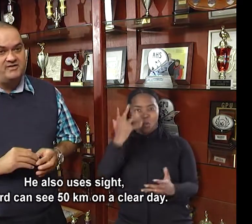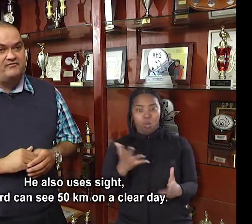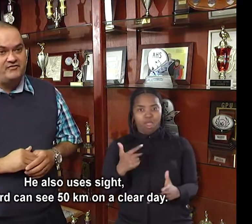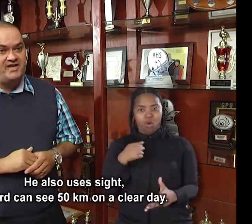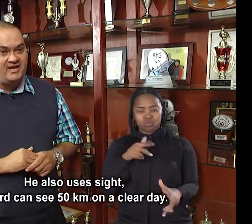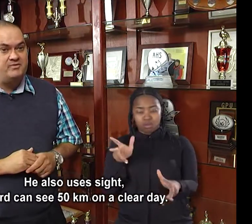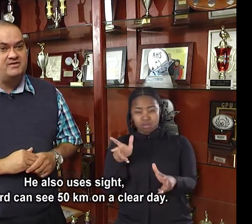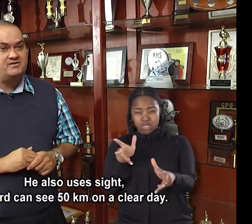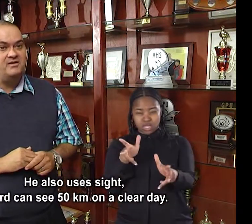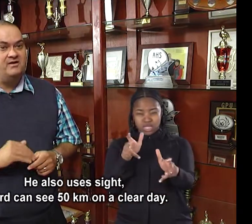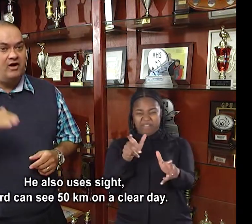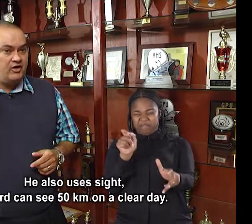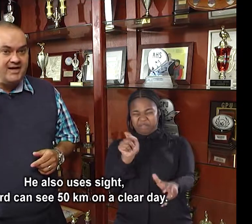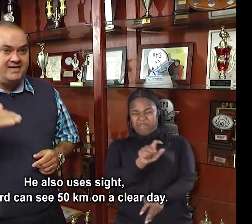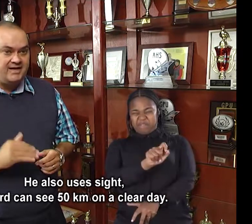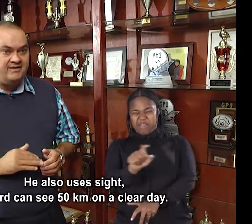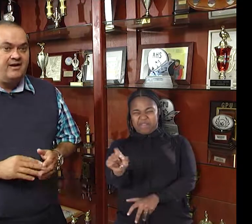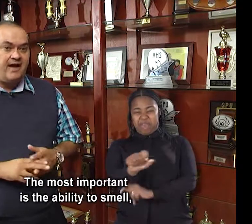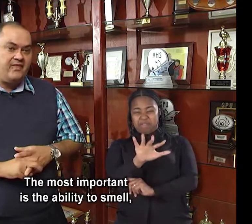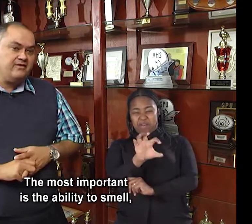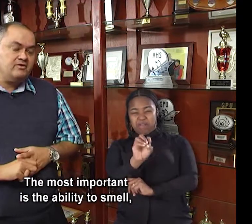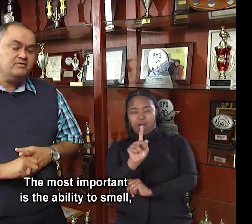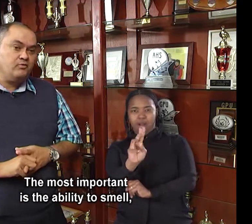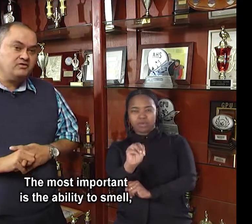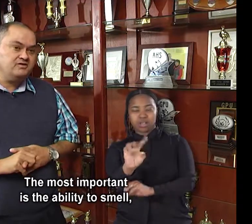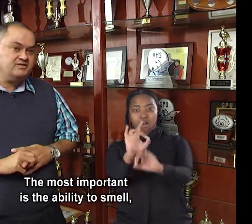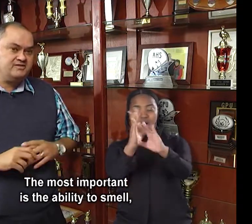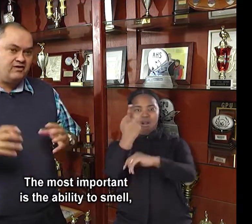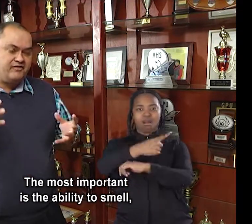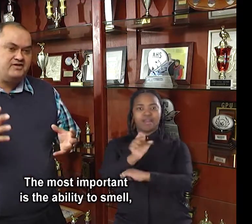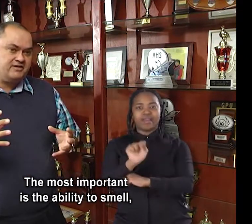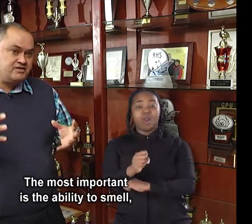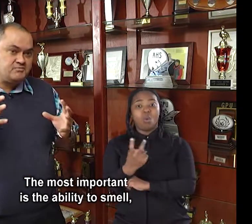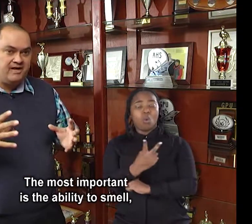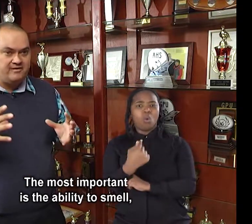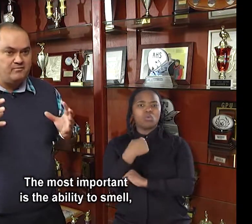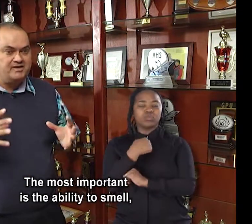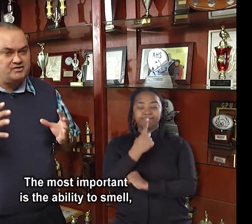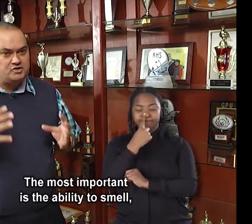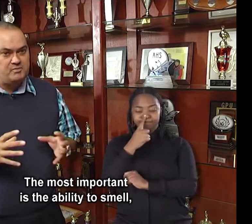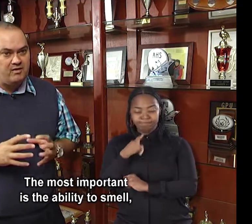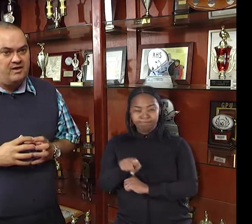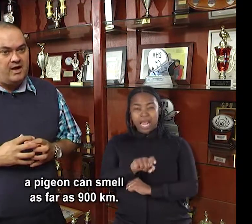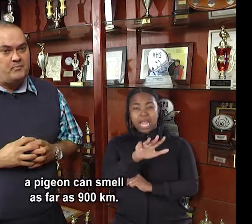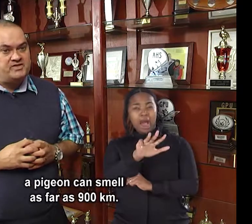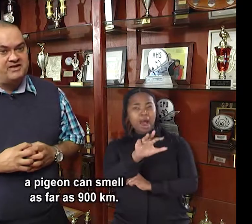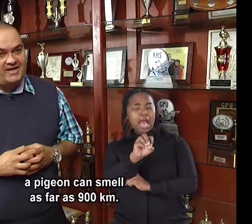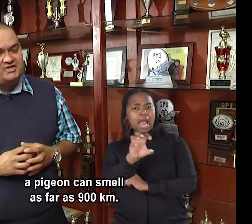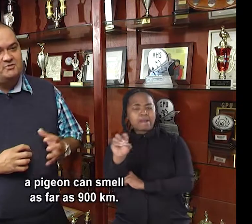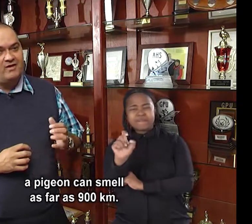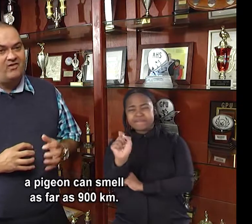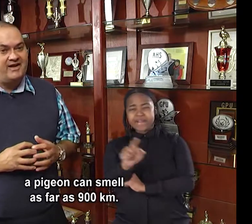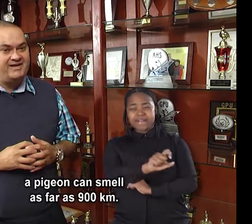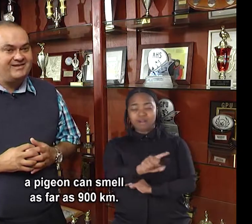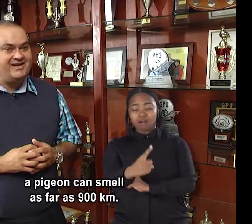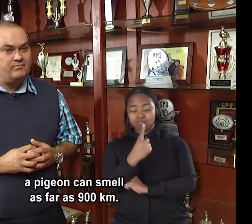A bird can see 50 kilometers on a clear day. And then the most important is his olfactory, the smelling, the ability to smell. A pigeon can